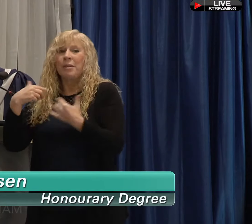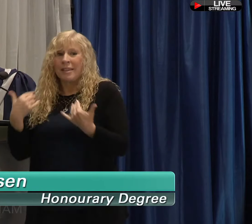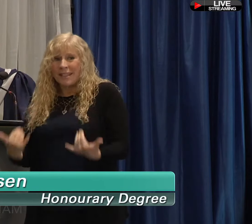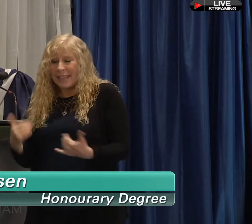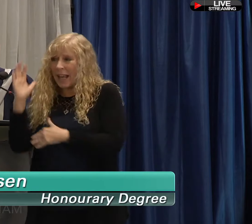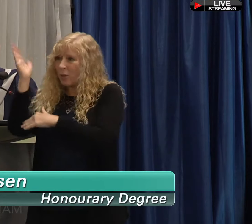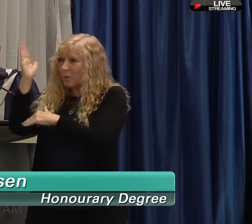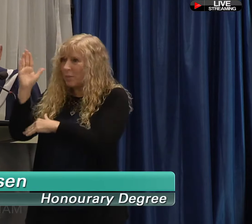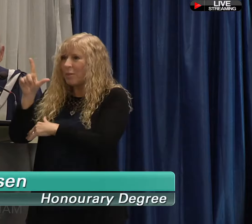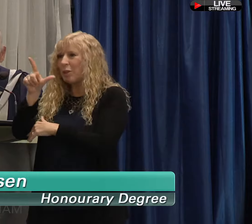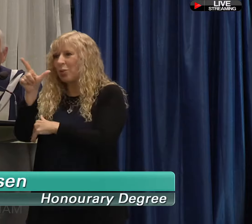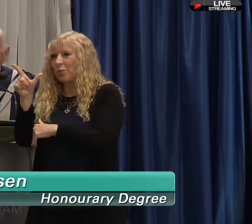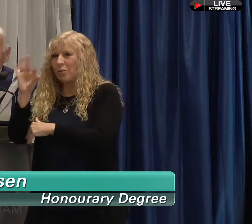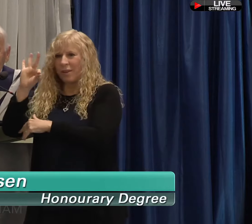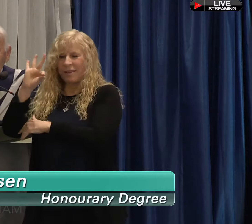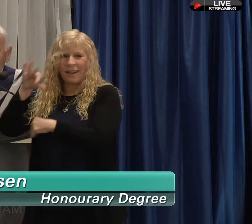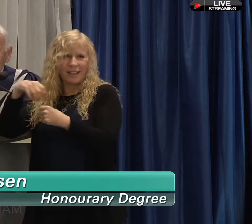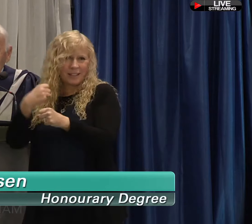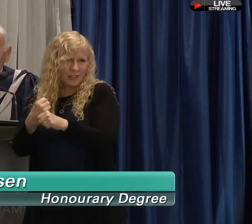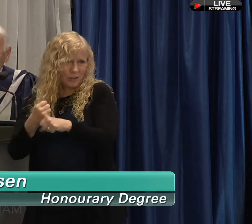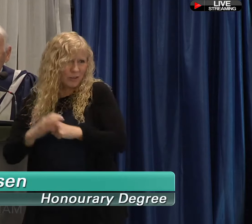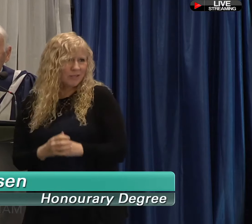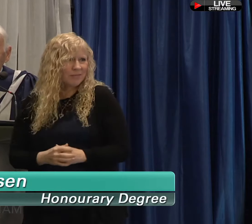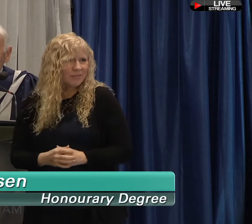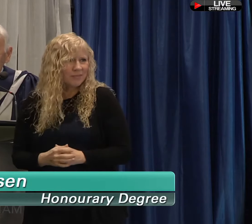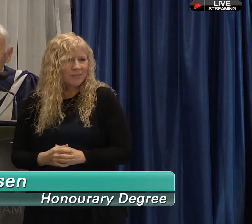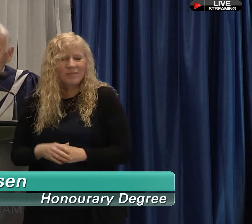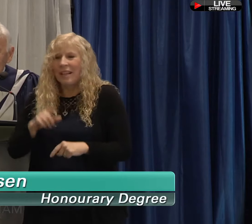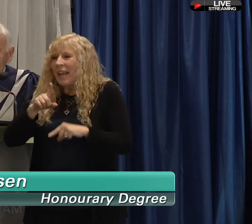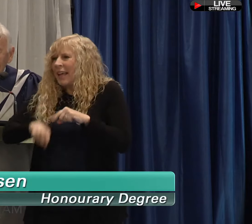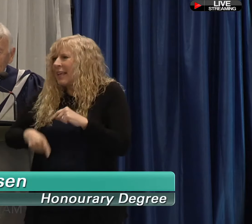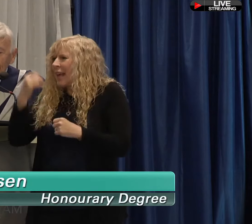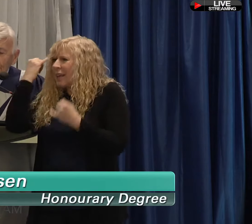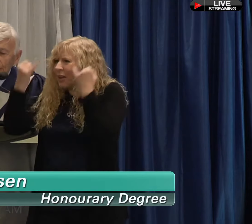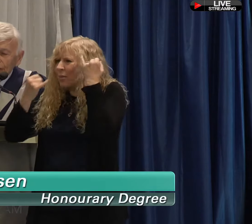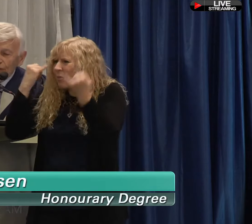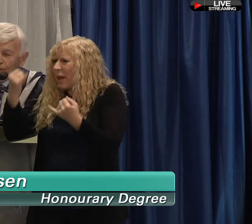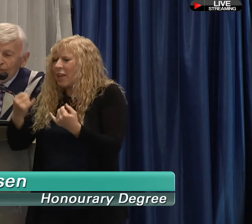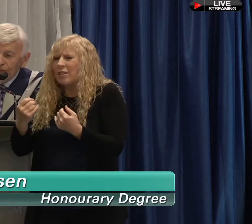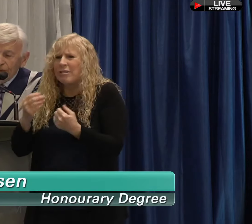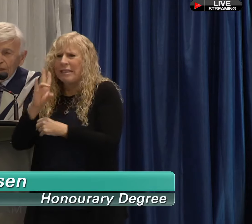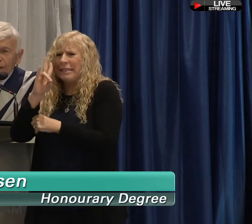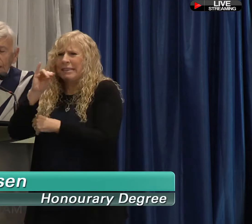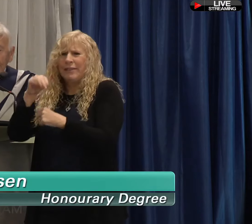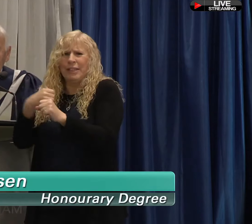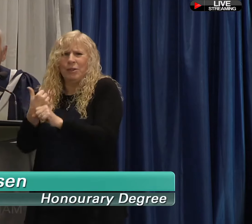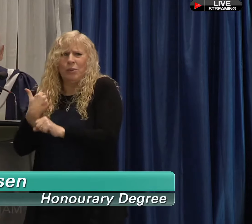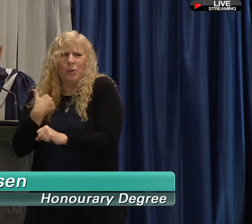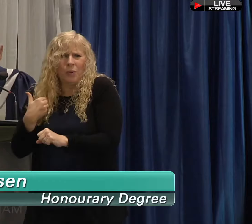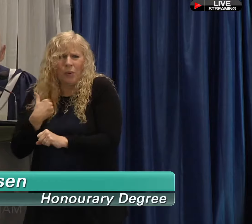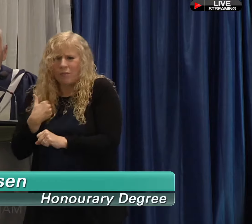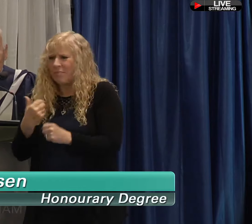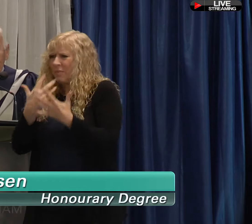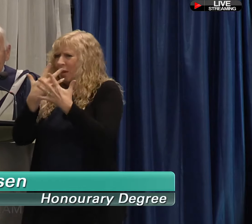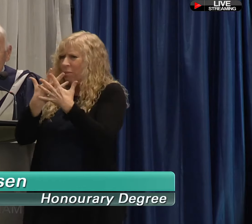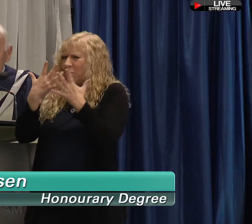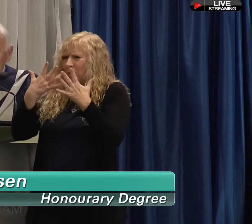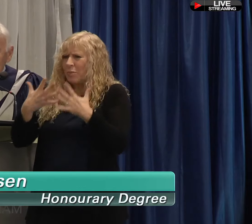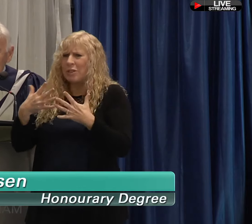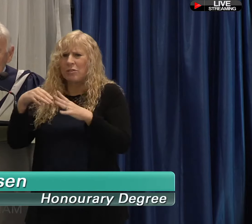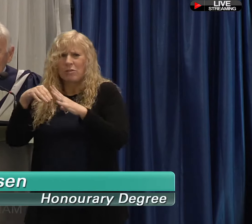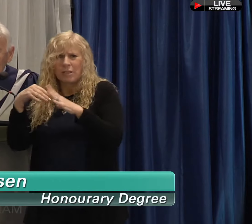29 years. I could never have imagined more than 70 years ago, as a prisoner in